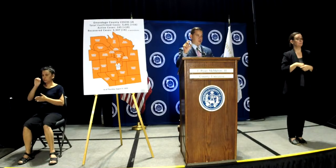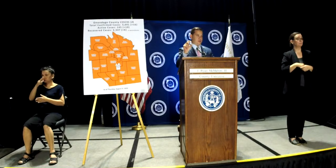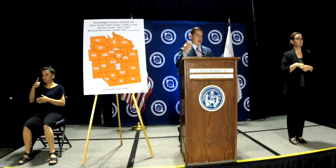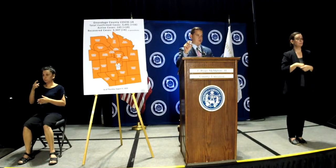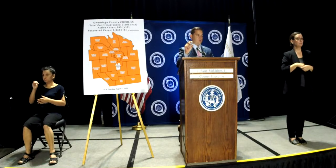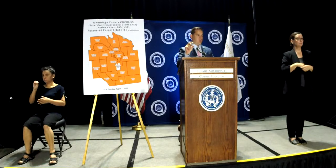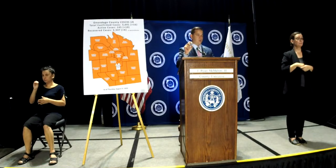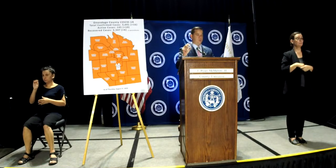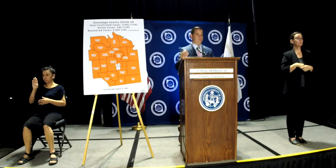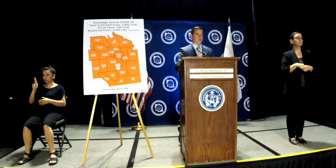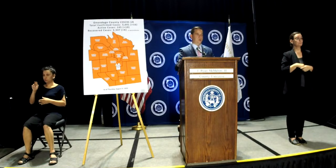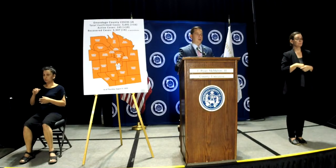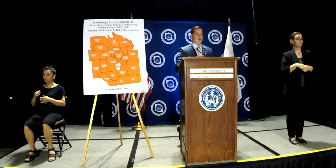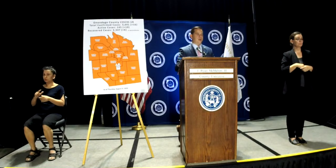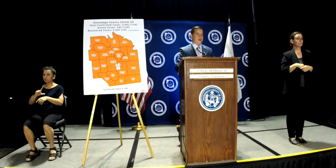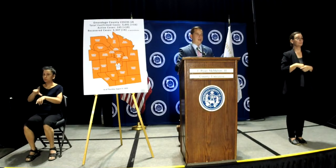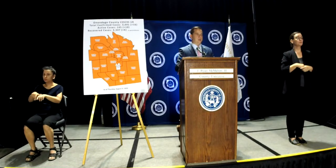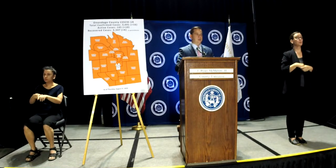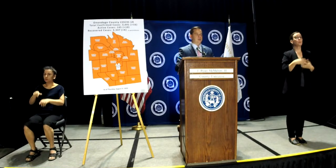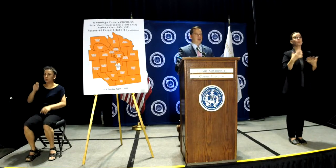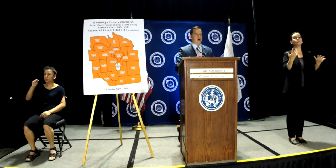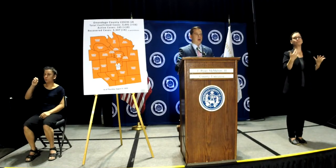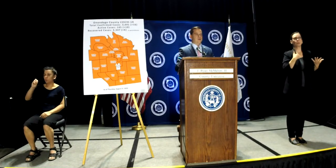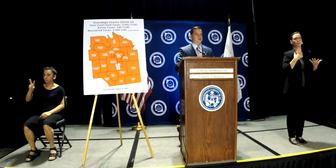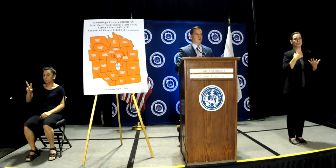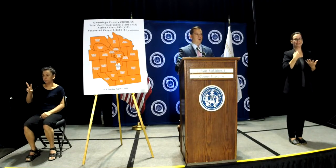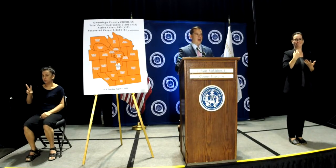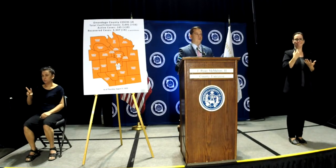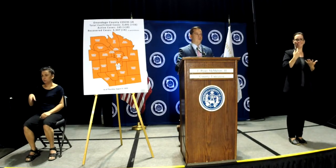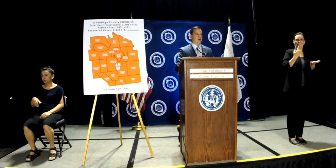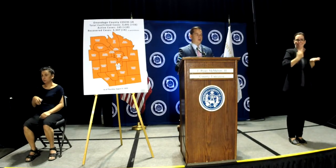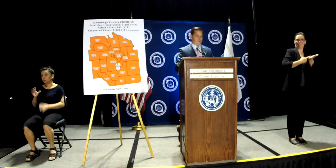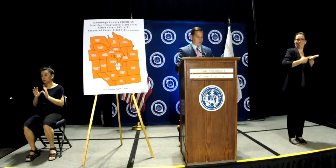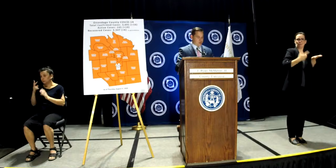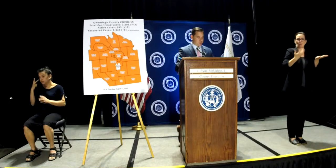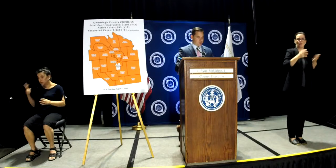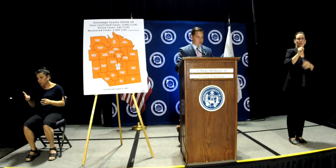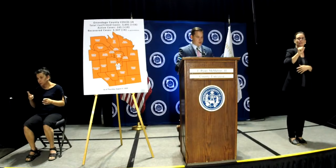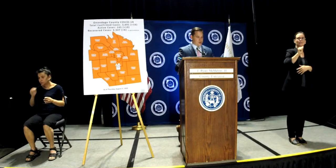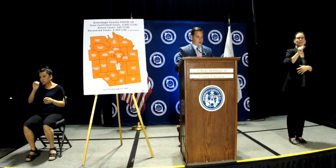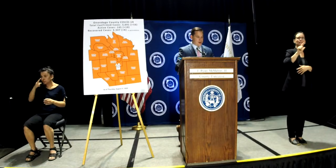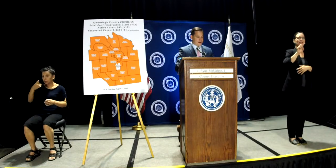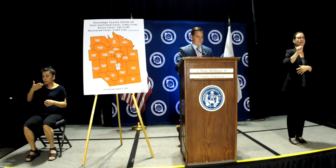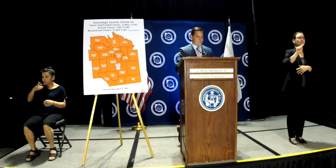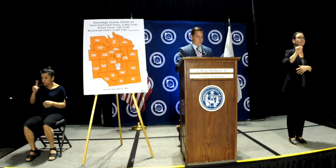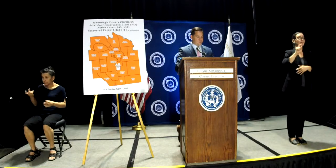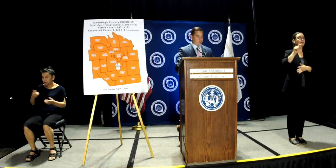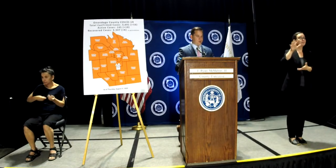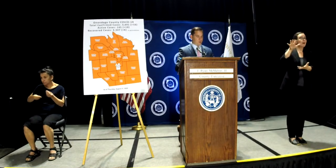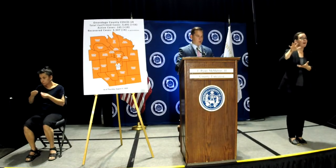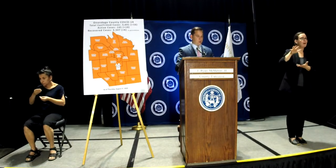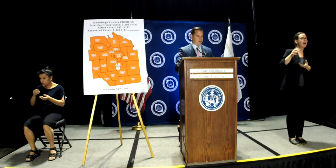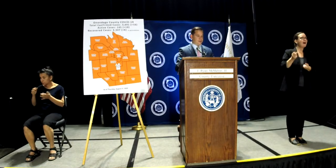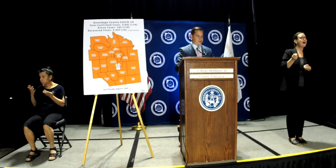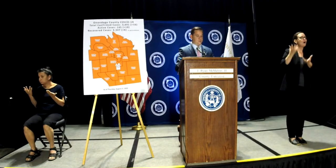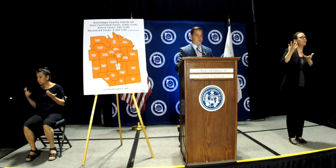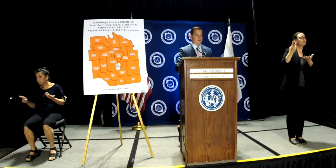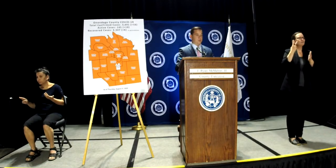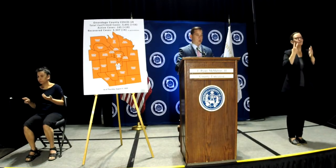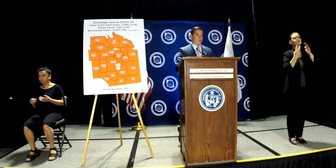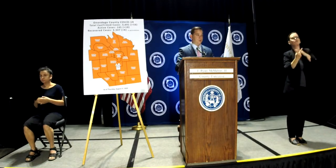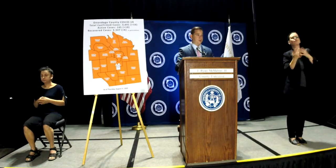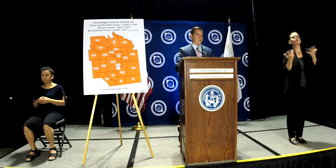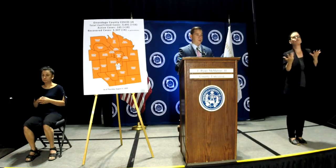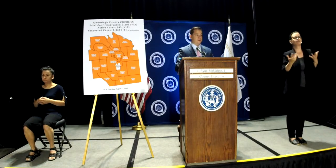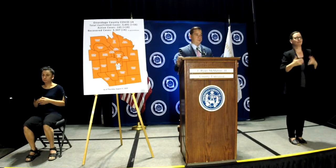for your sales tax growth, if any? So we'll have better information. Certainly we're going to anticipate